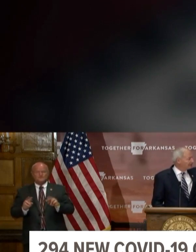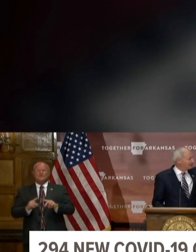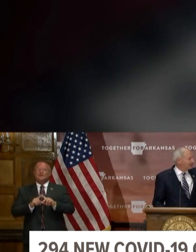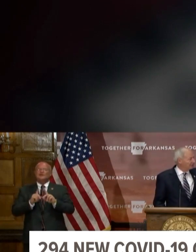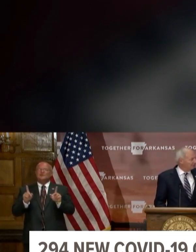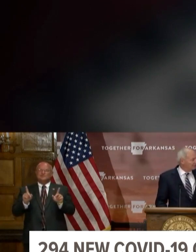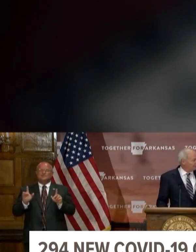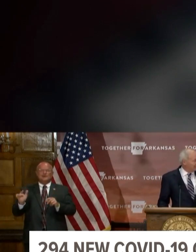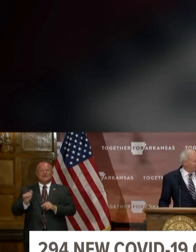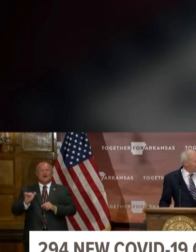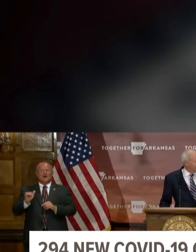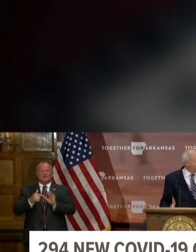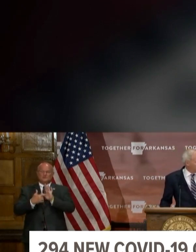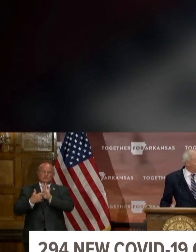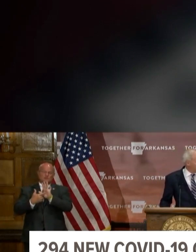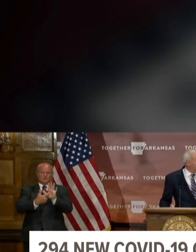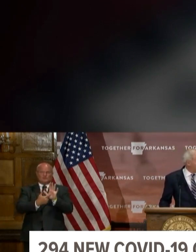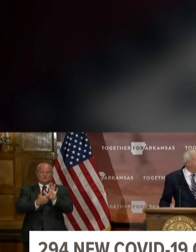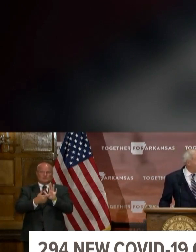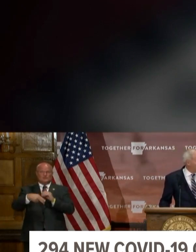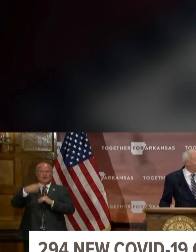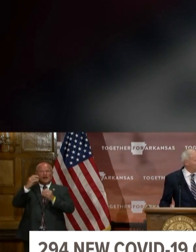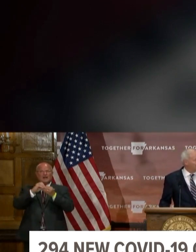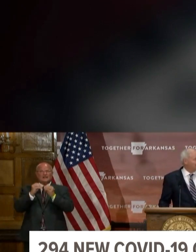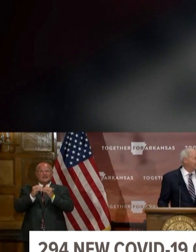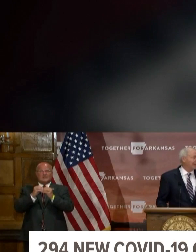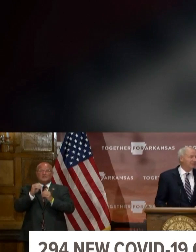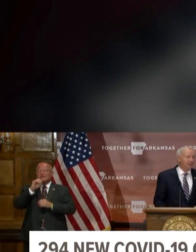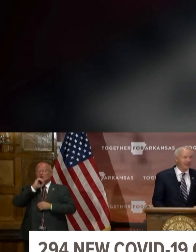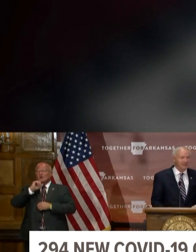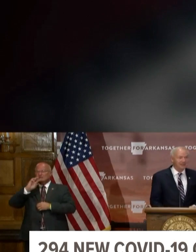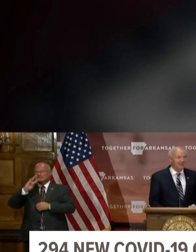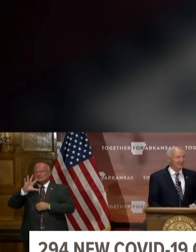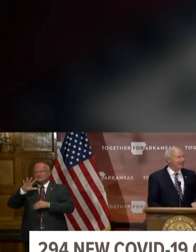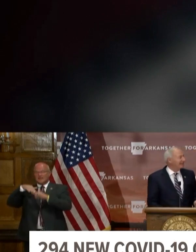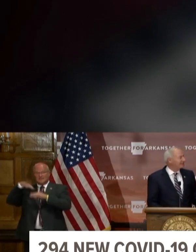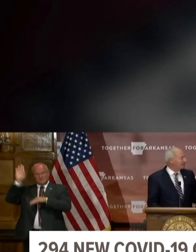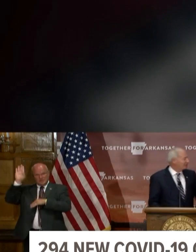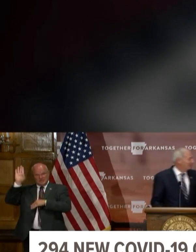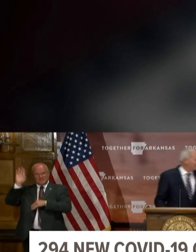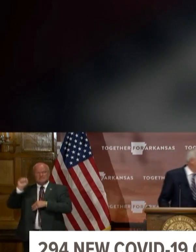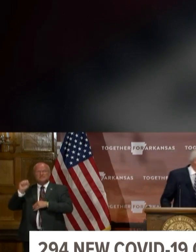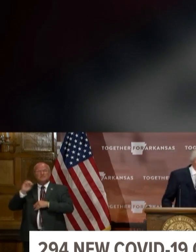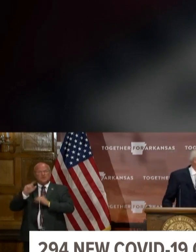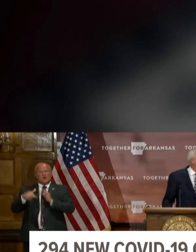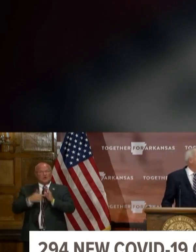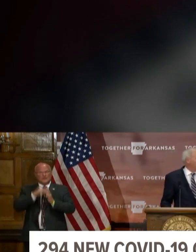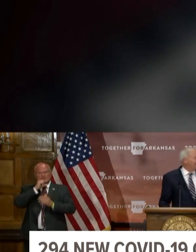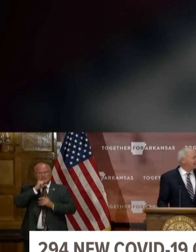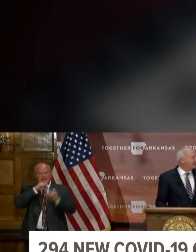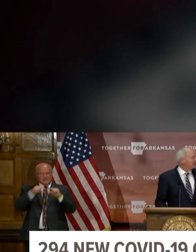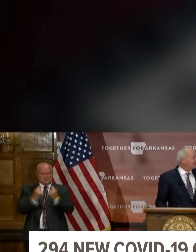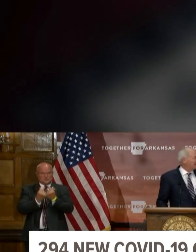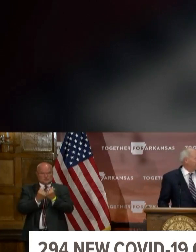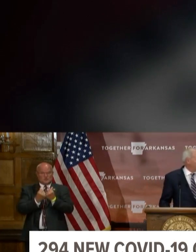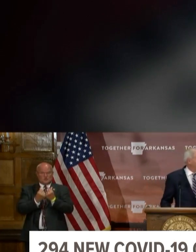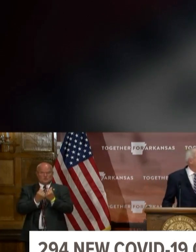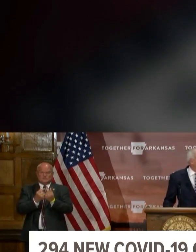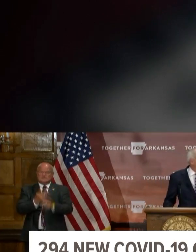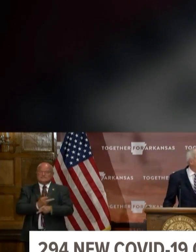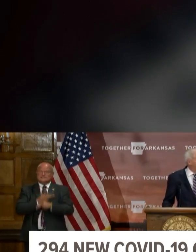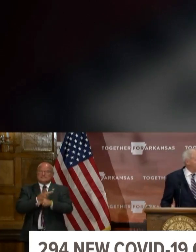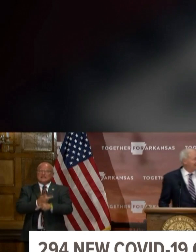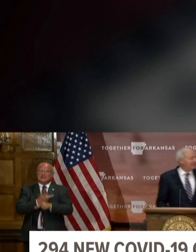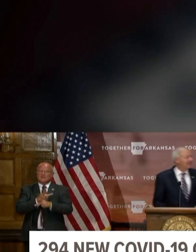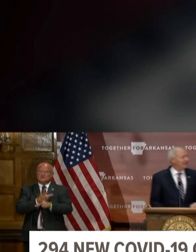it also reflects a higher number over in the 65 plus. And so this age group needs to be mindful that